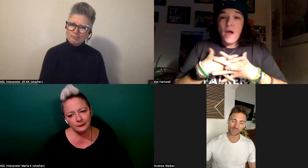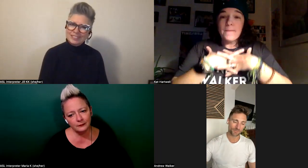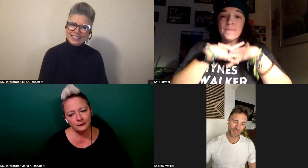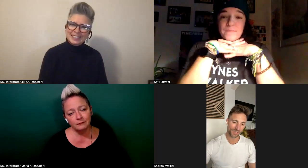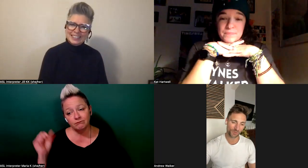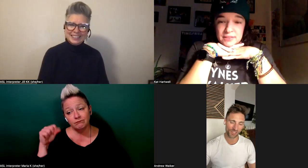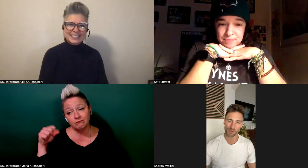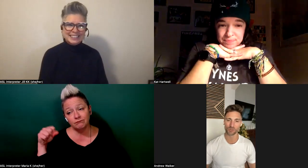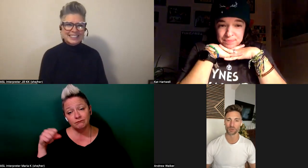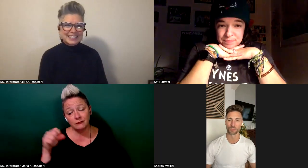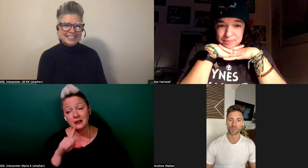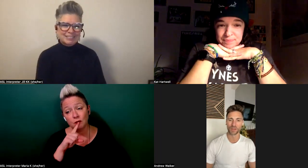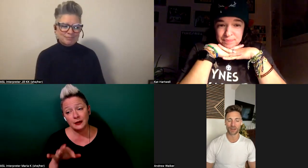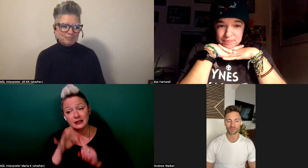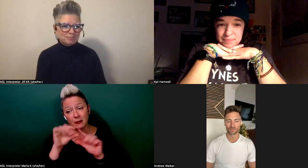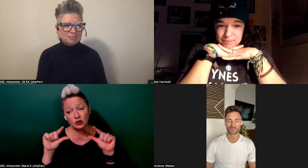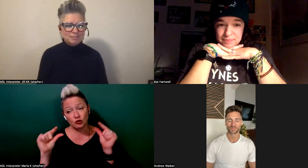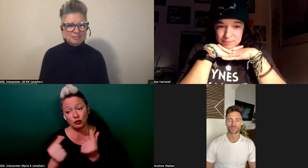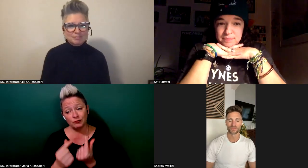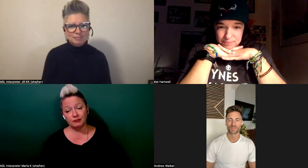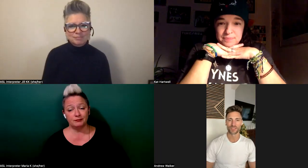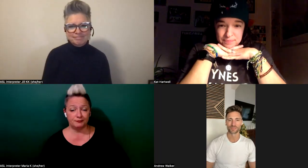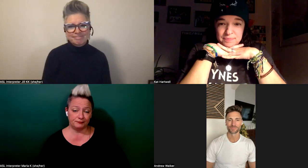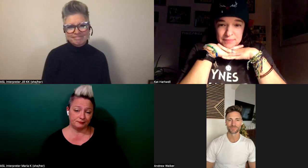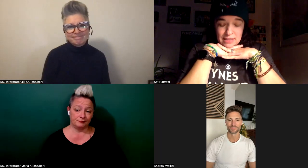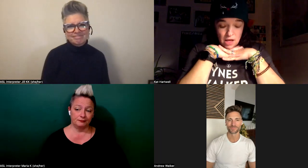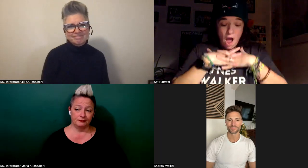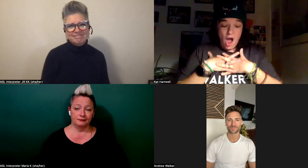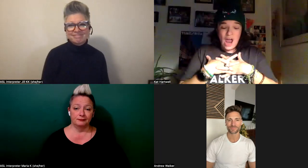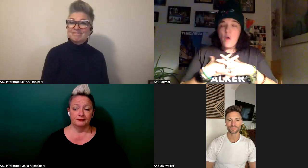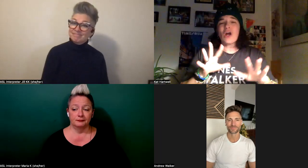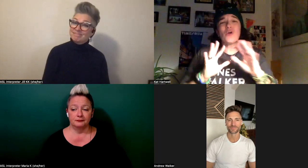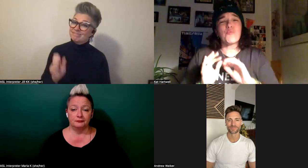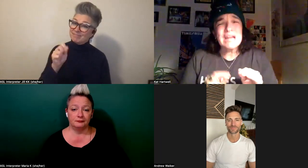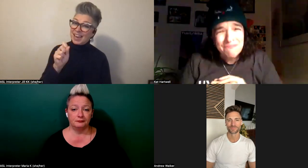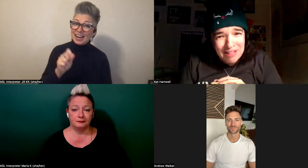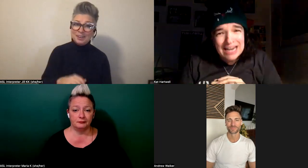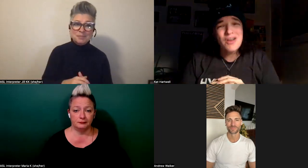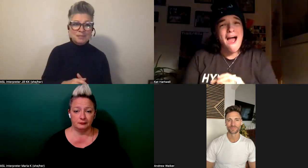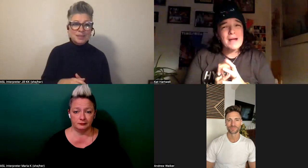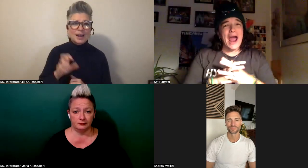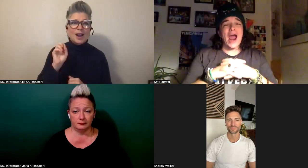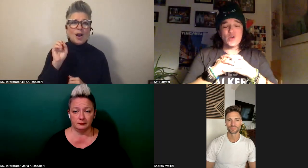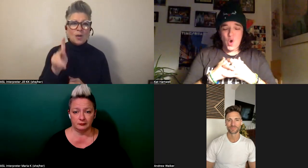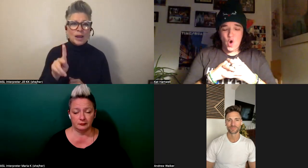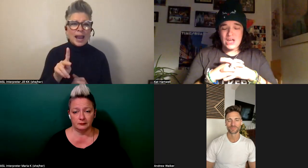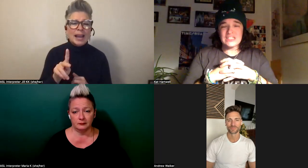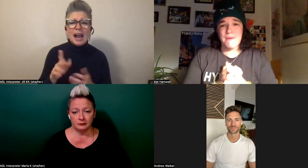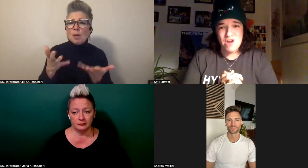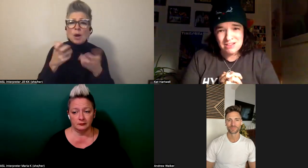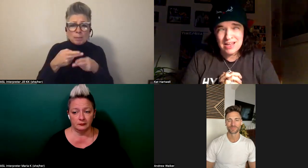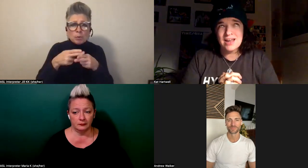Yeah, it's a really special group that we have. Yeah. We're going to briefly talk about